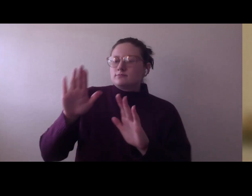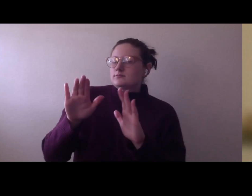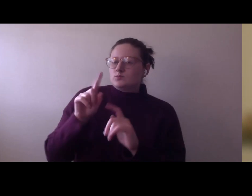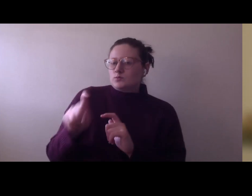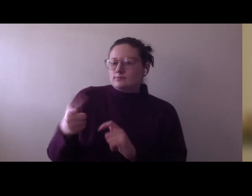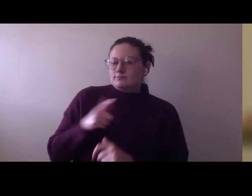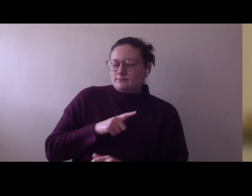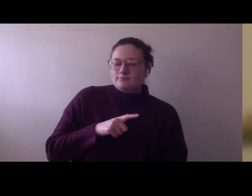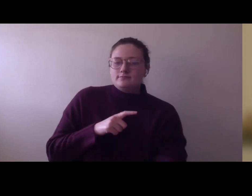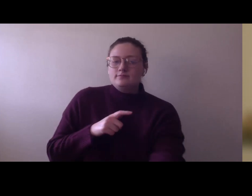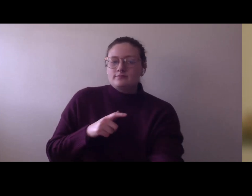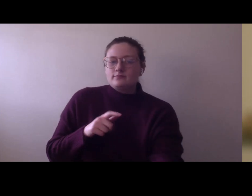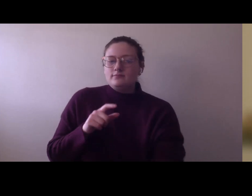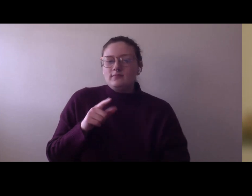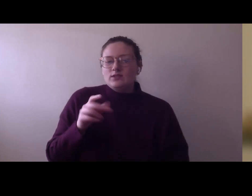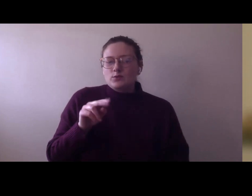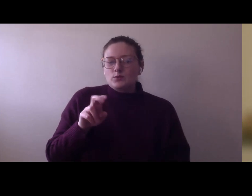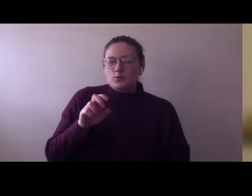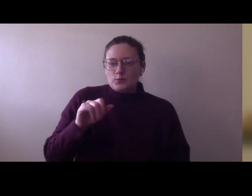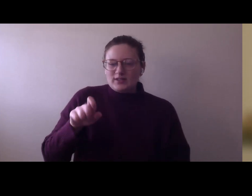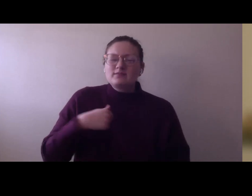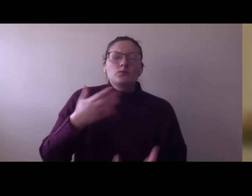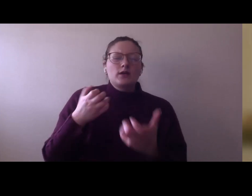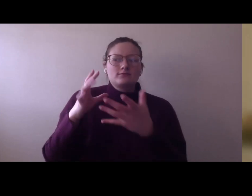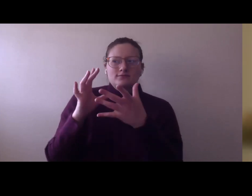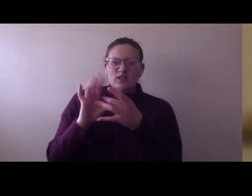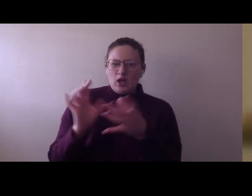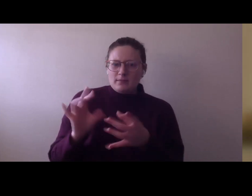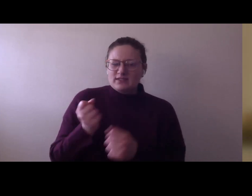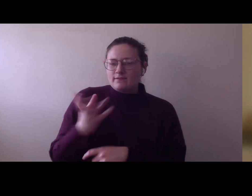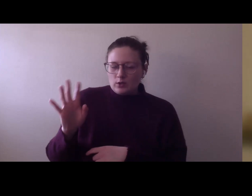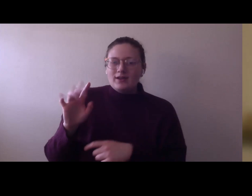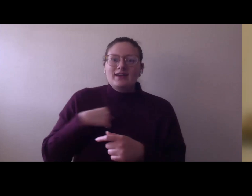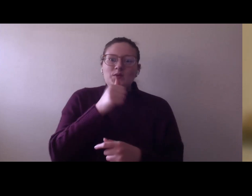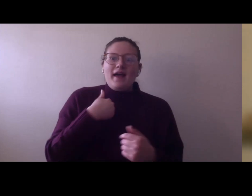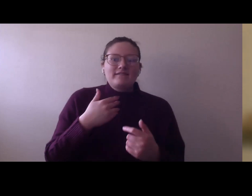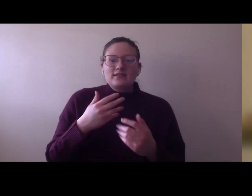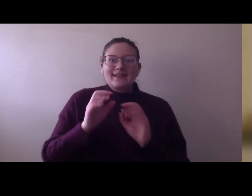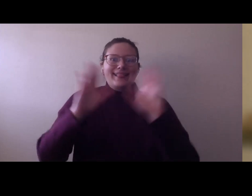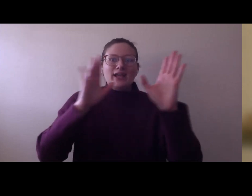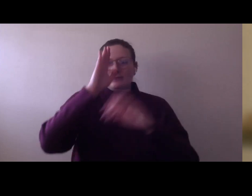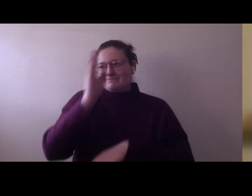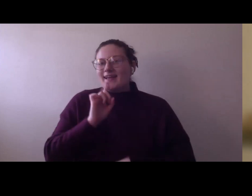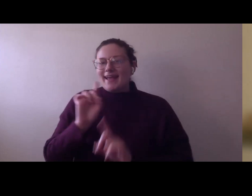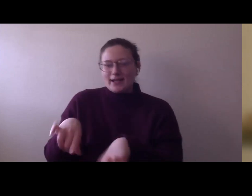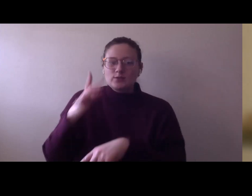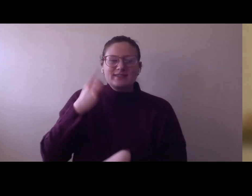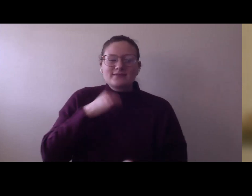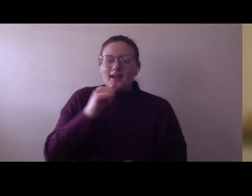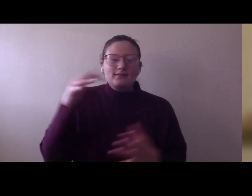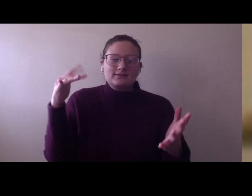my research, I want to make a couple of comments related to that. I don't have a clear answer to that because I have not studied